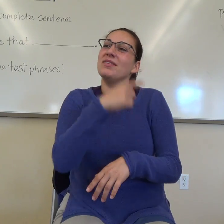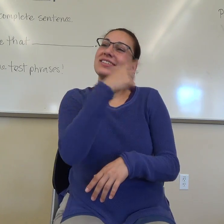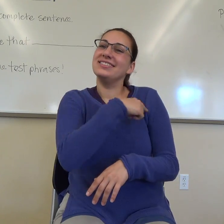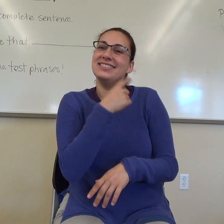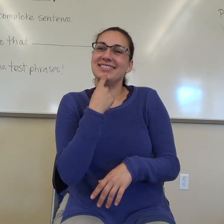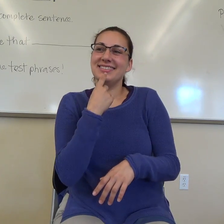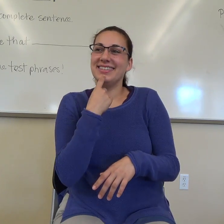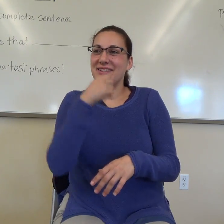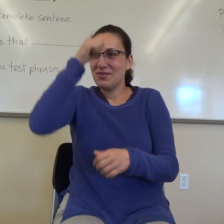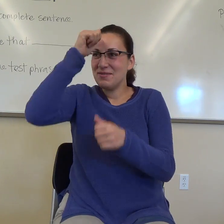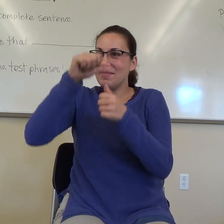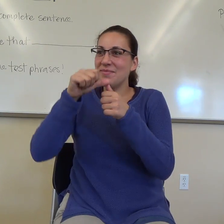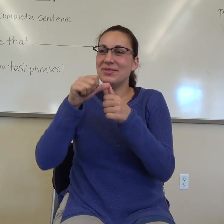of what you're reading, okay?